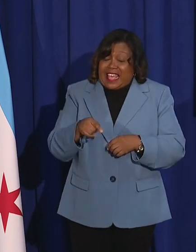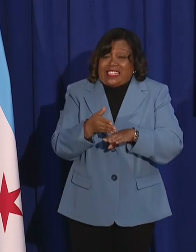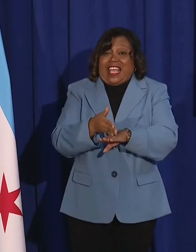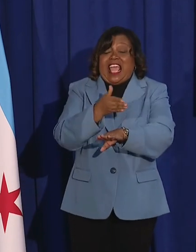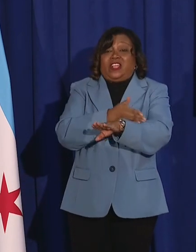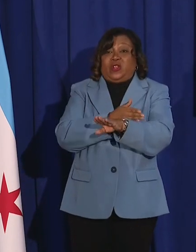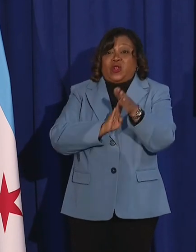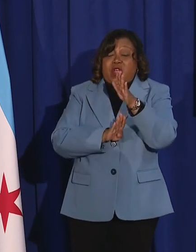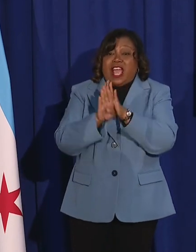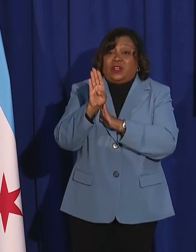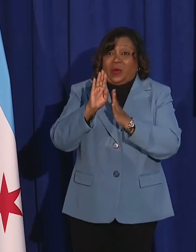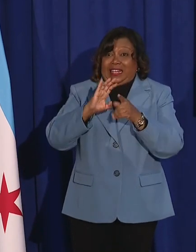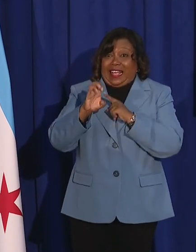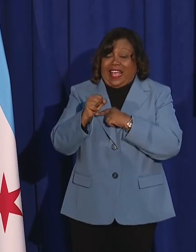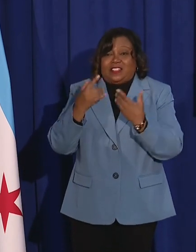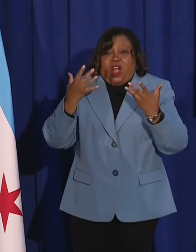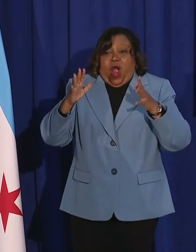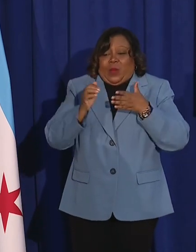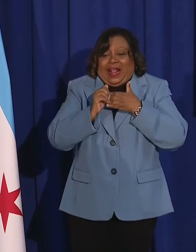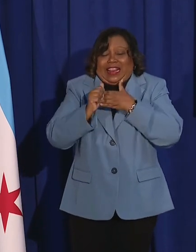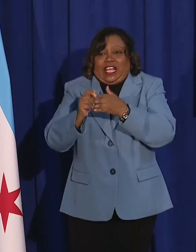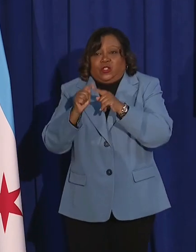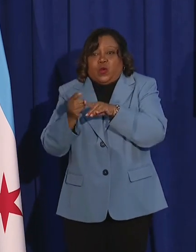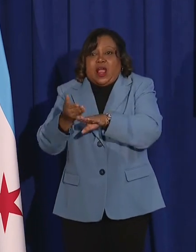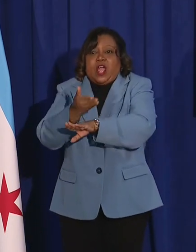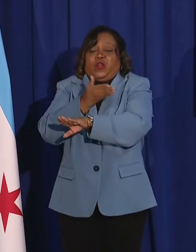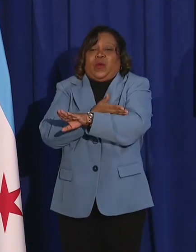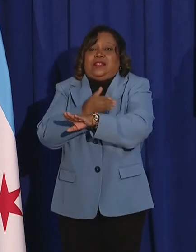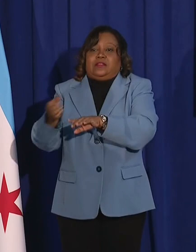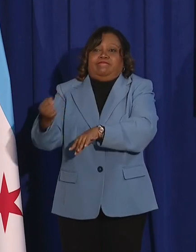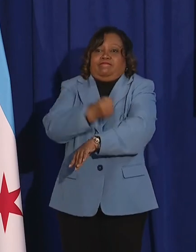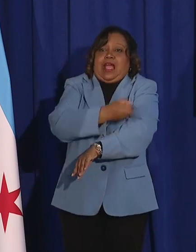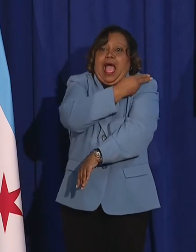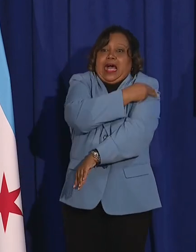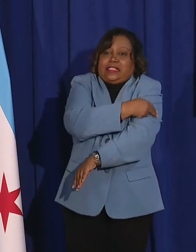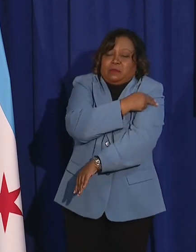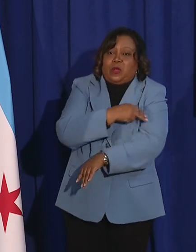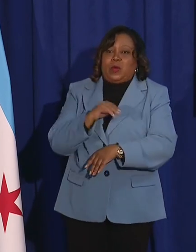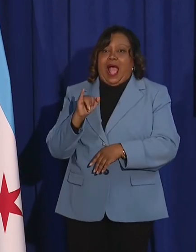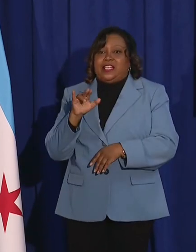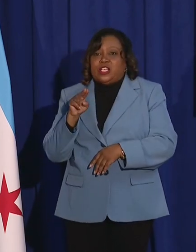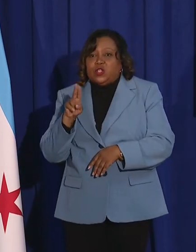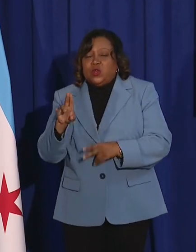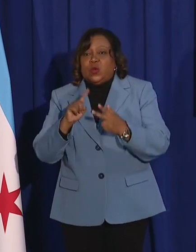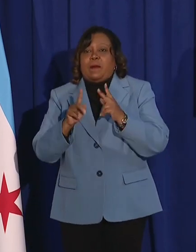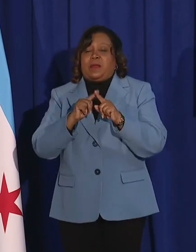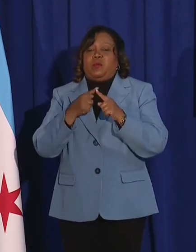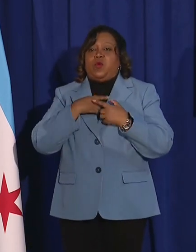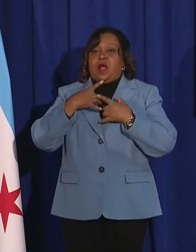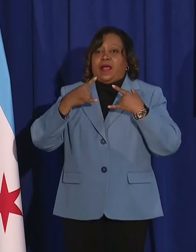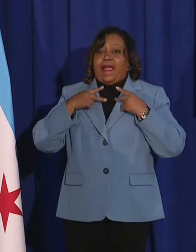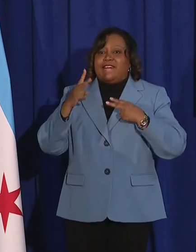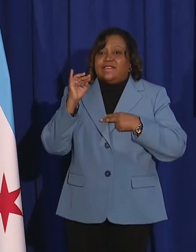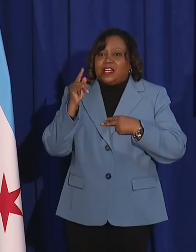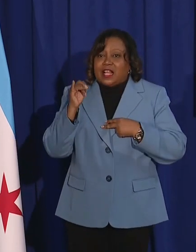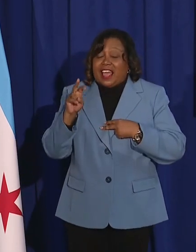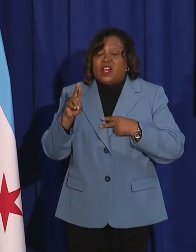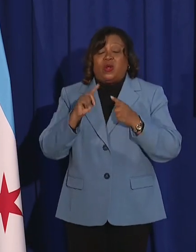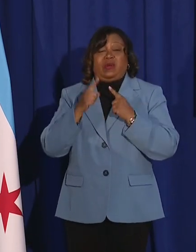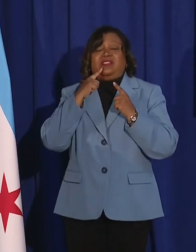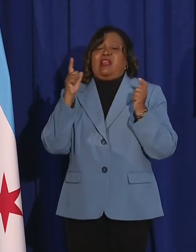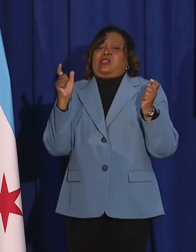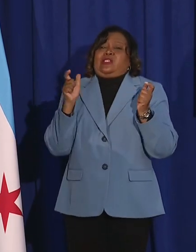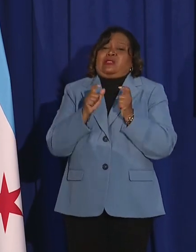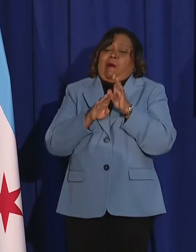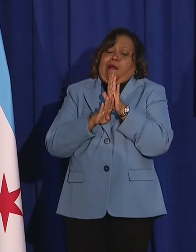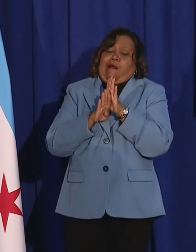increase in cases is already leading to an increase in hospitalizations, ICUs, people on the ventilator. We've seen a